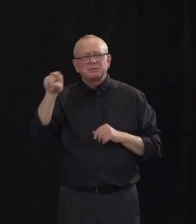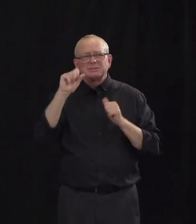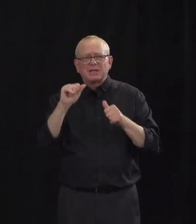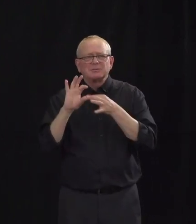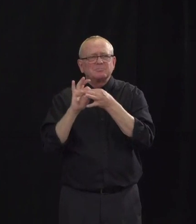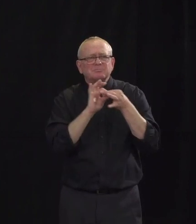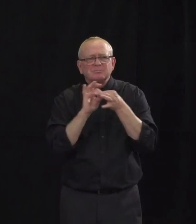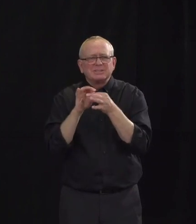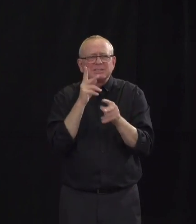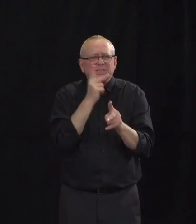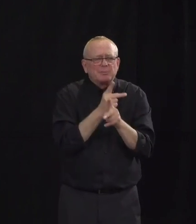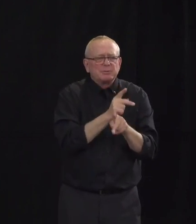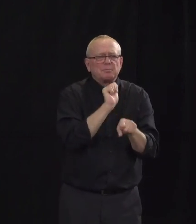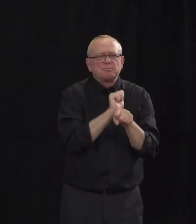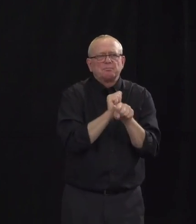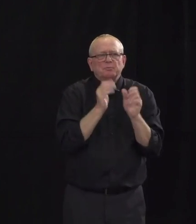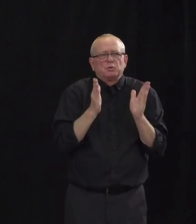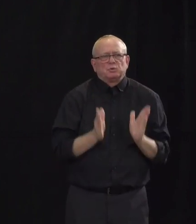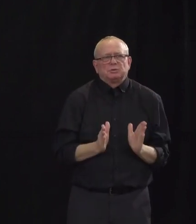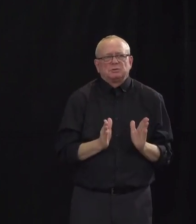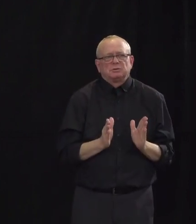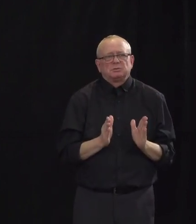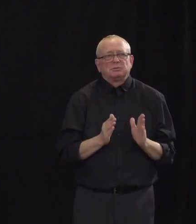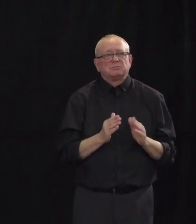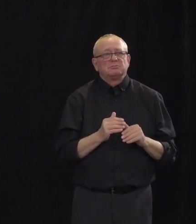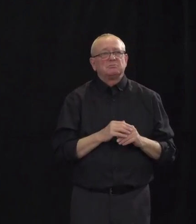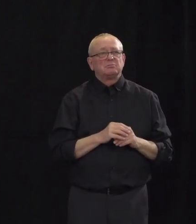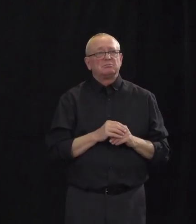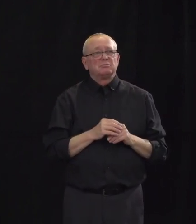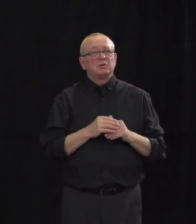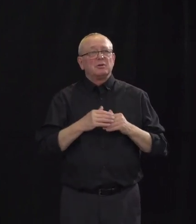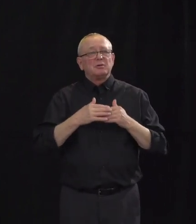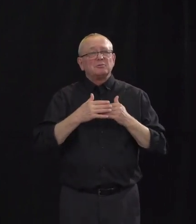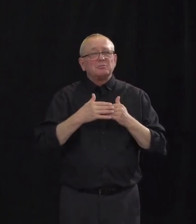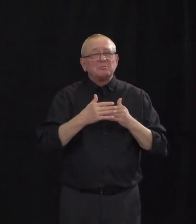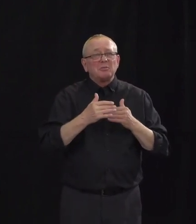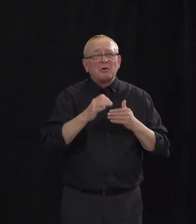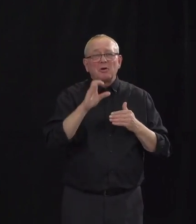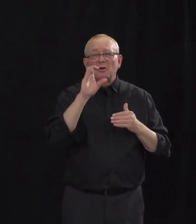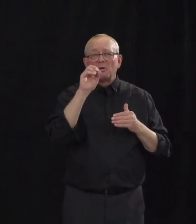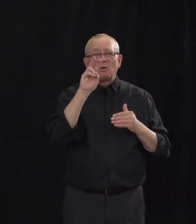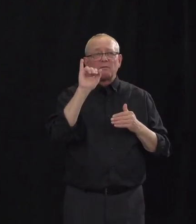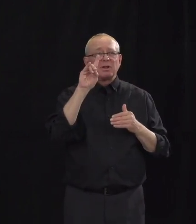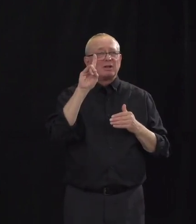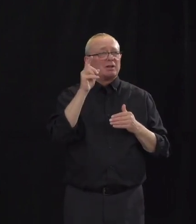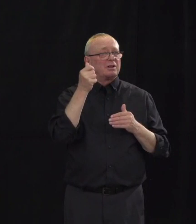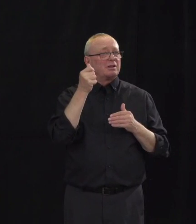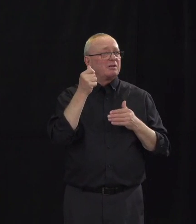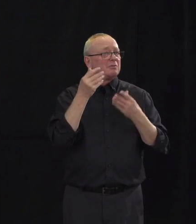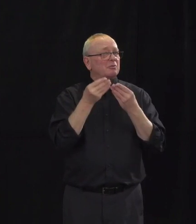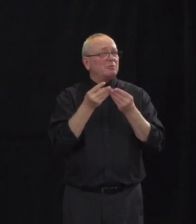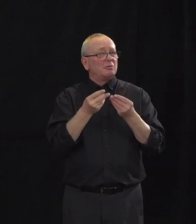for a faster restart of the economy when we get through this. Having said that, I need to